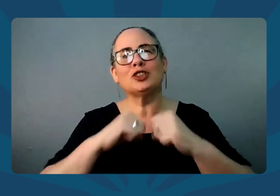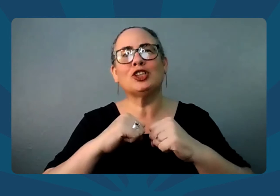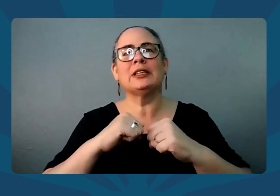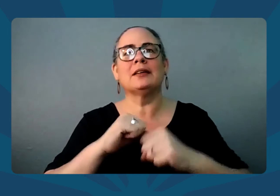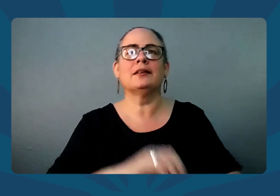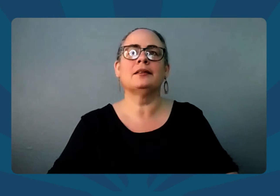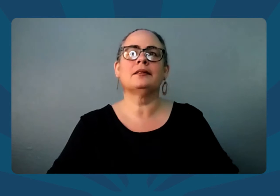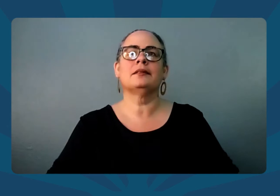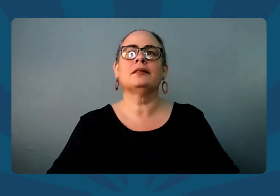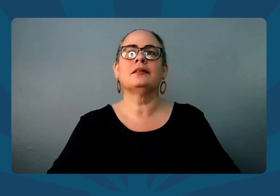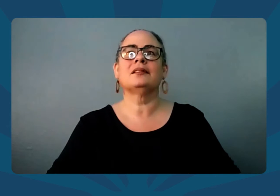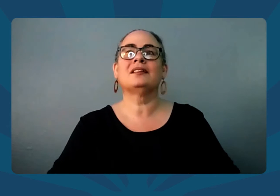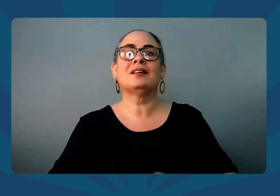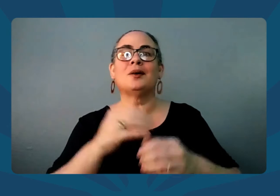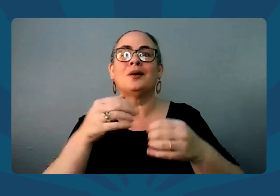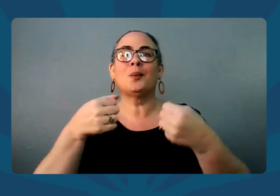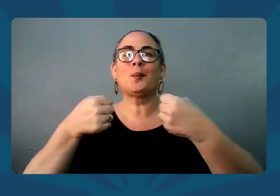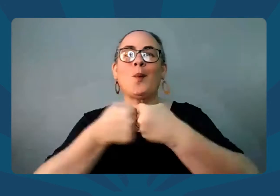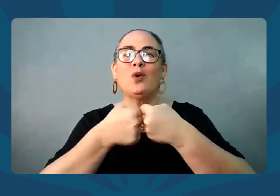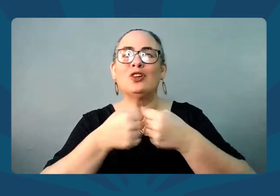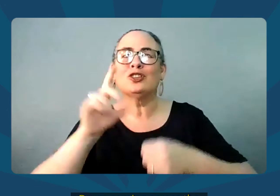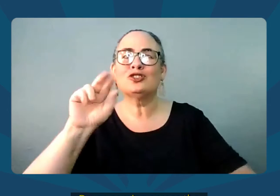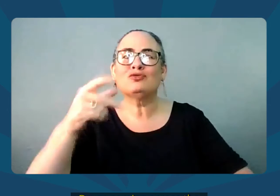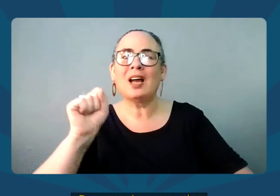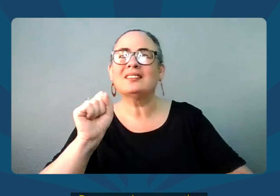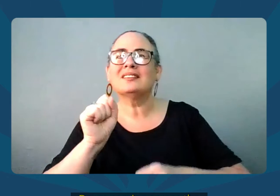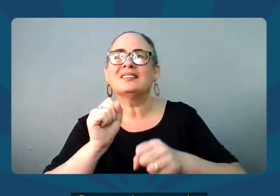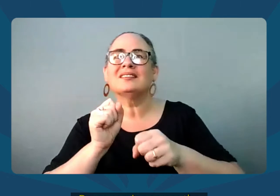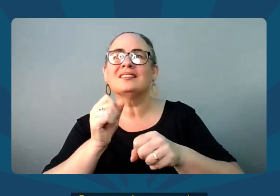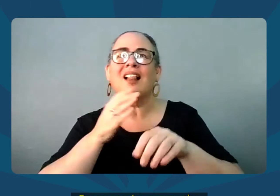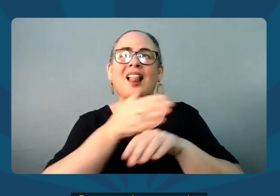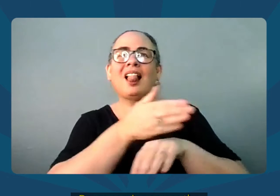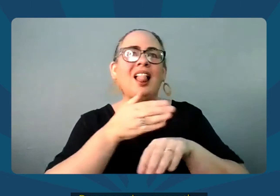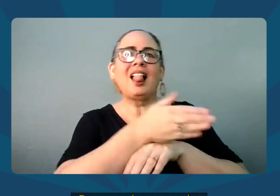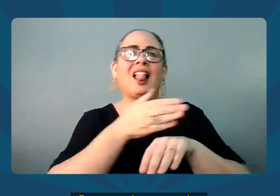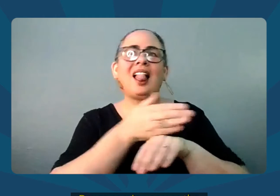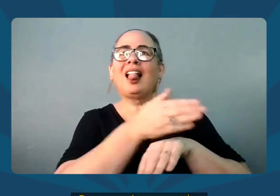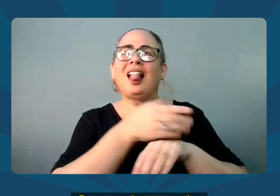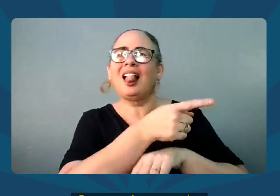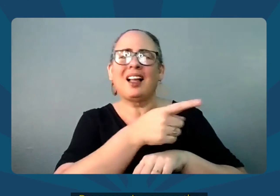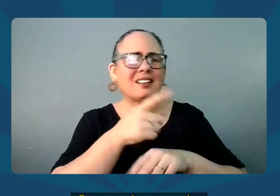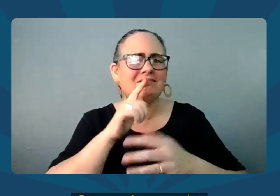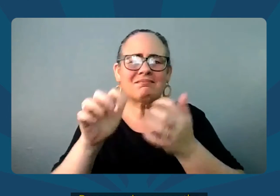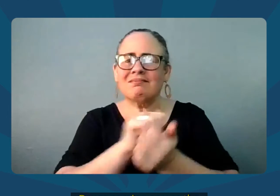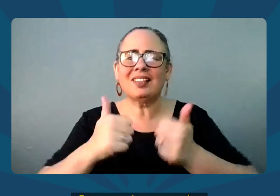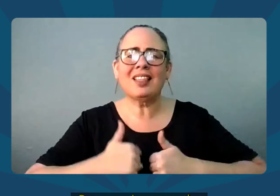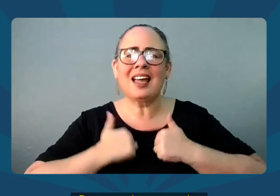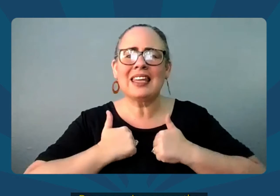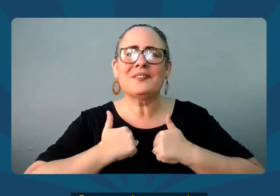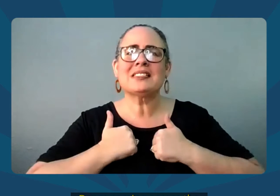Border security is national security. Drugs coming across the border are destroying